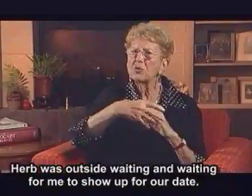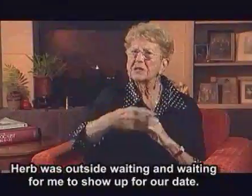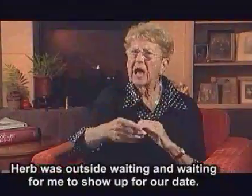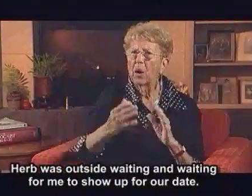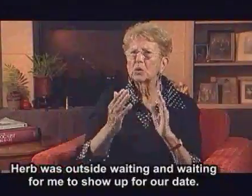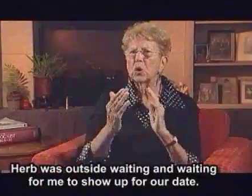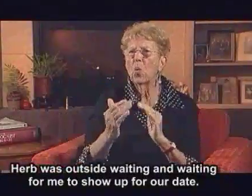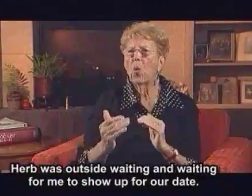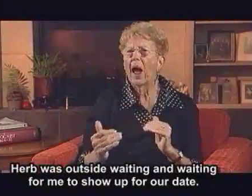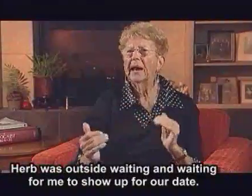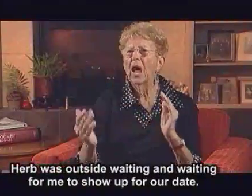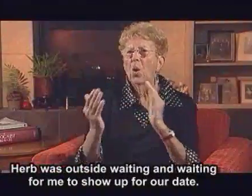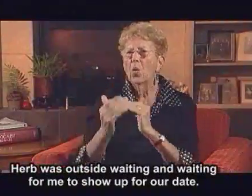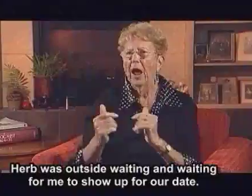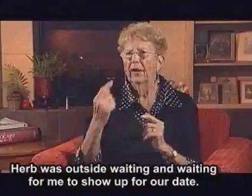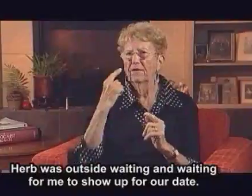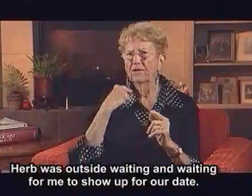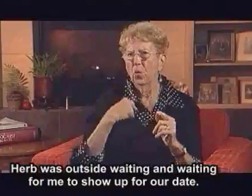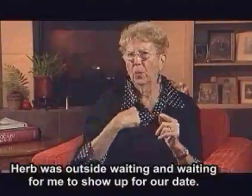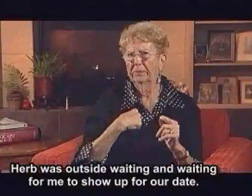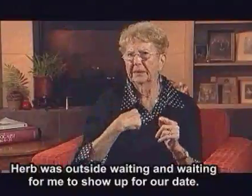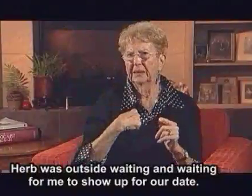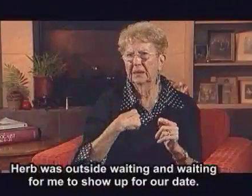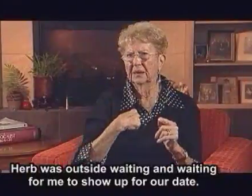Herb was outside waiting and waiting for me to show up for our date.